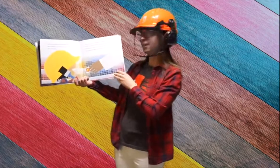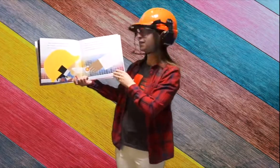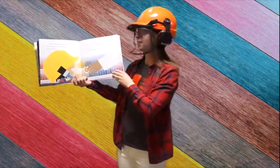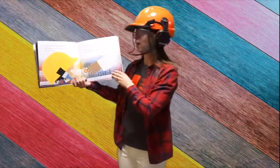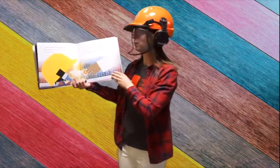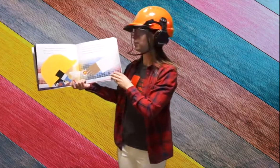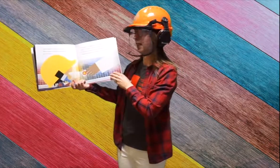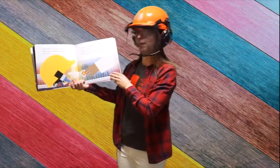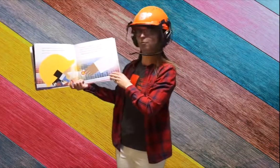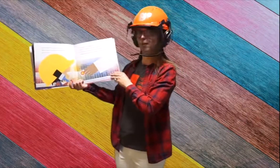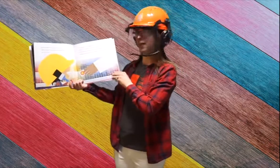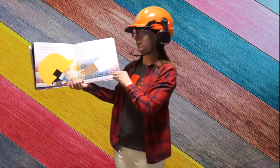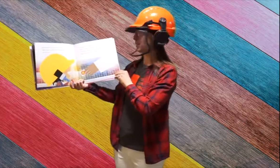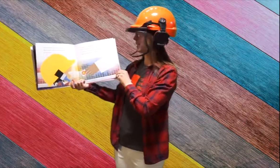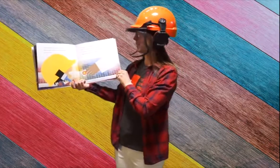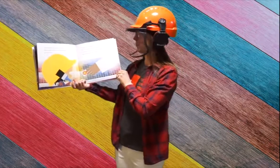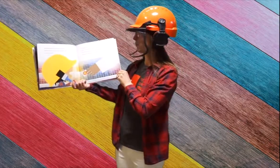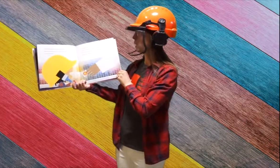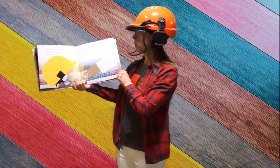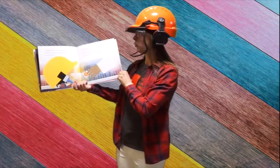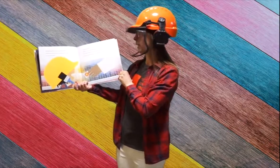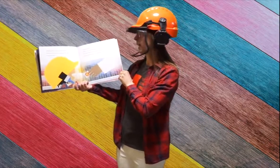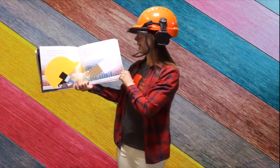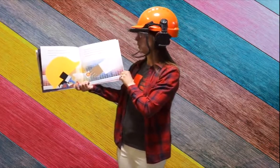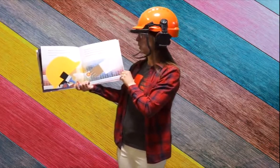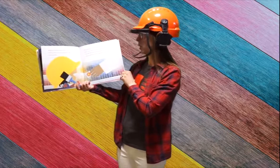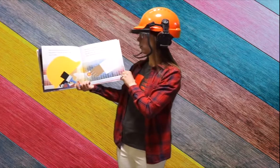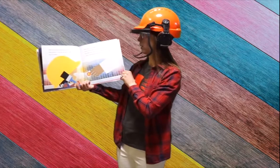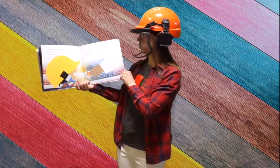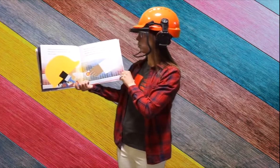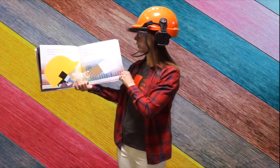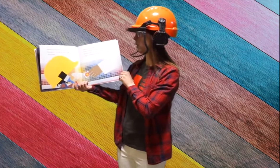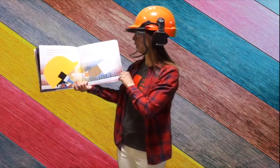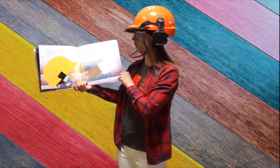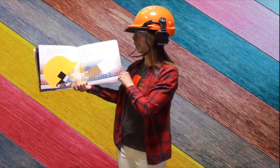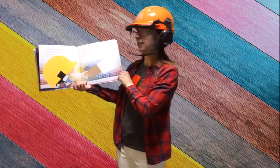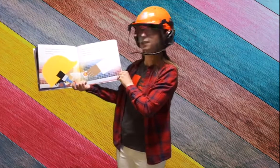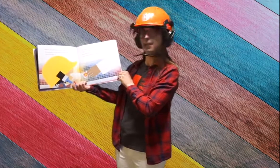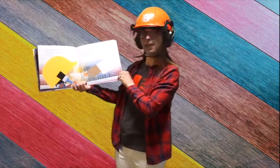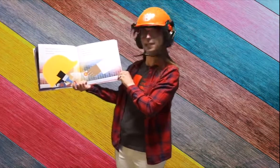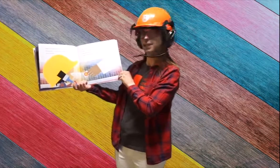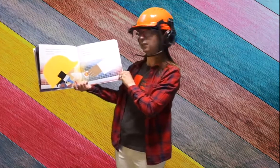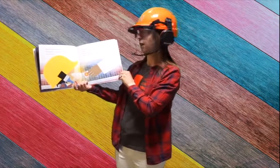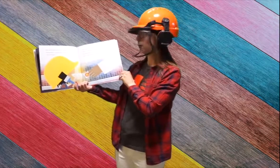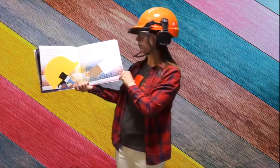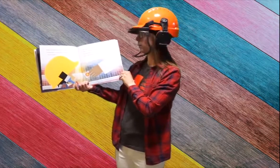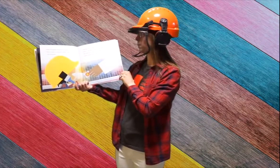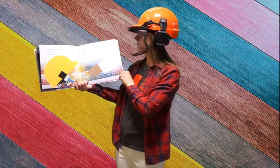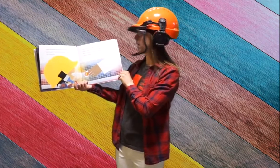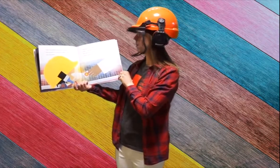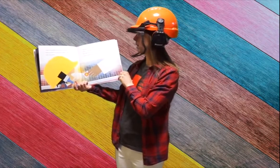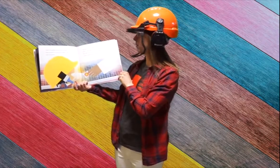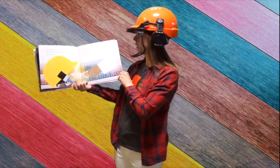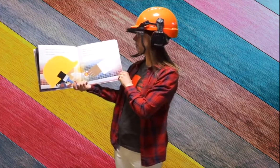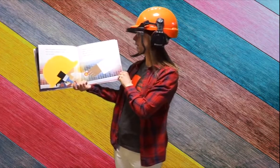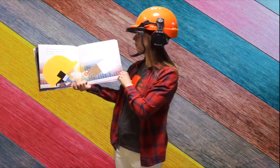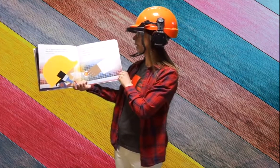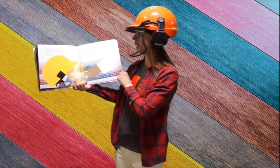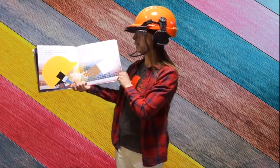help her dad run errands. 3 guys at the hardware store called Riley Daddy's Little Helper, and one of them gave Riley a